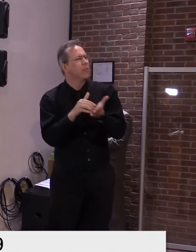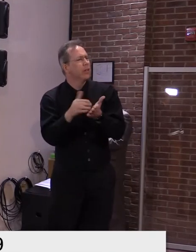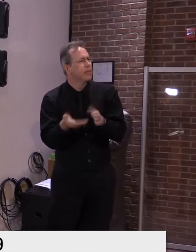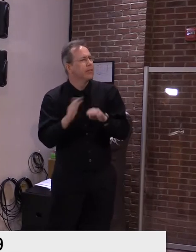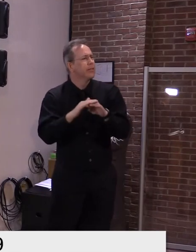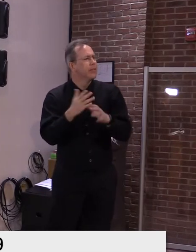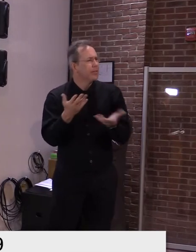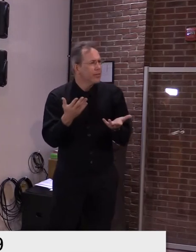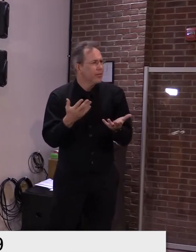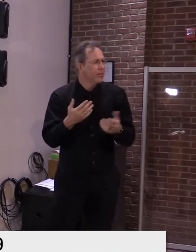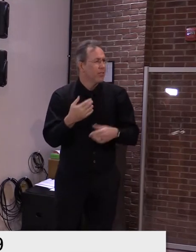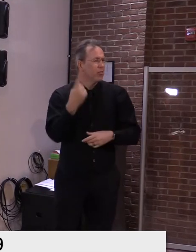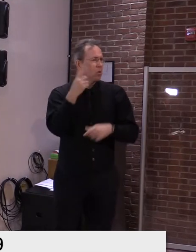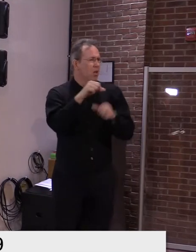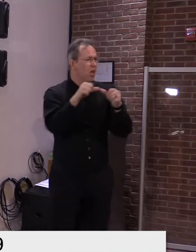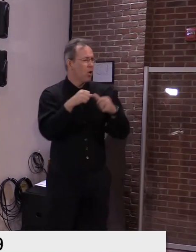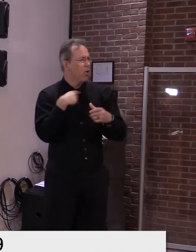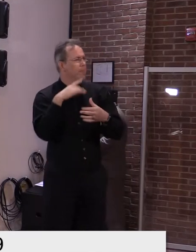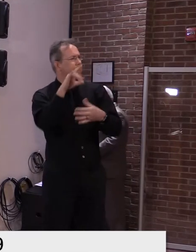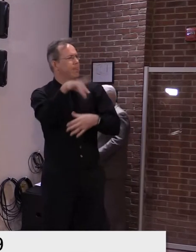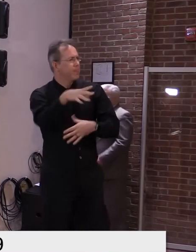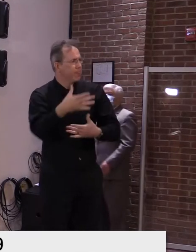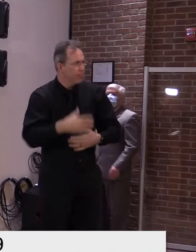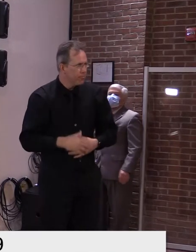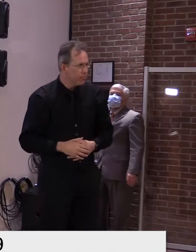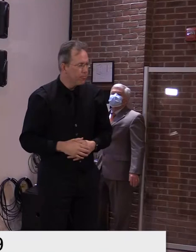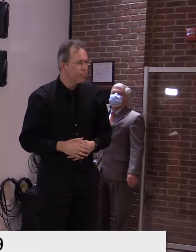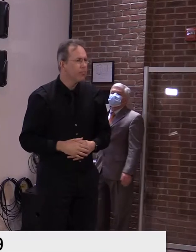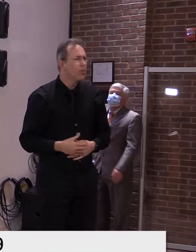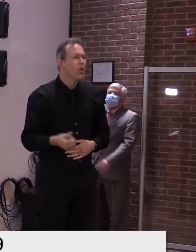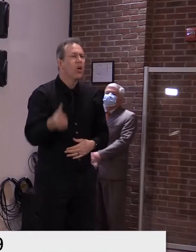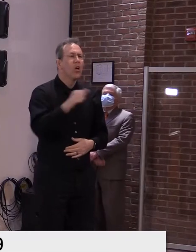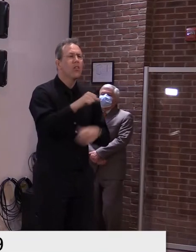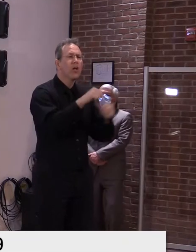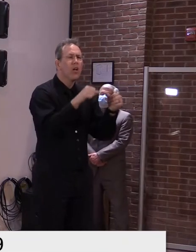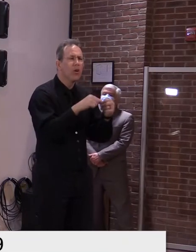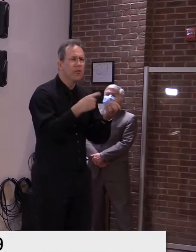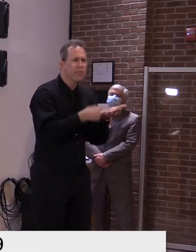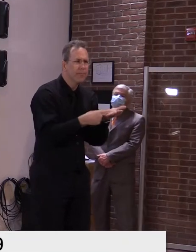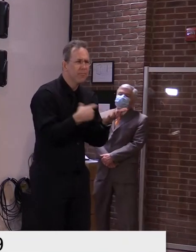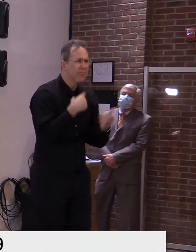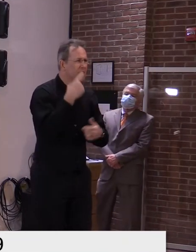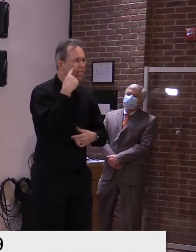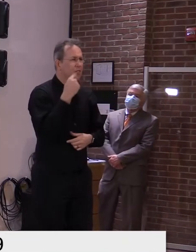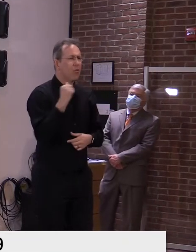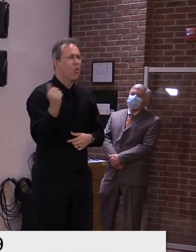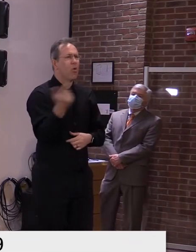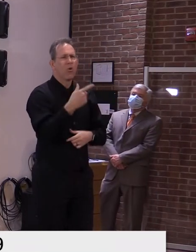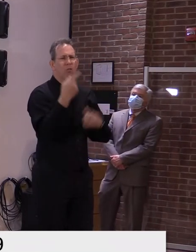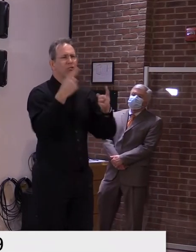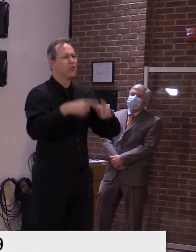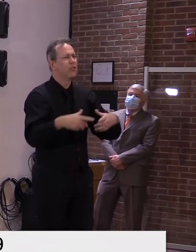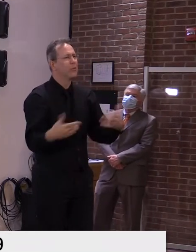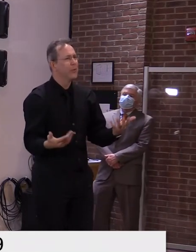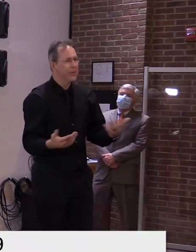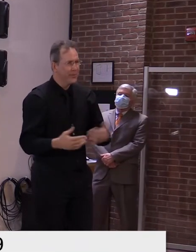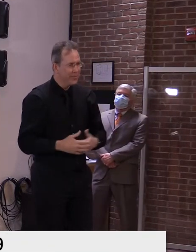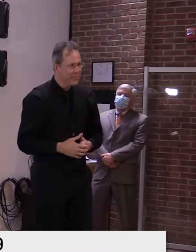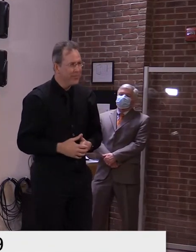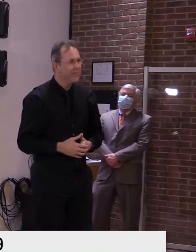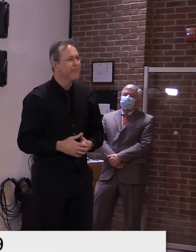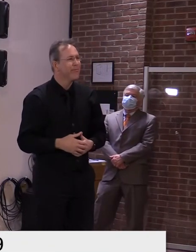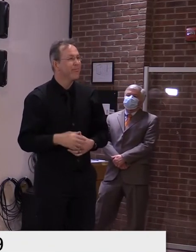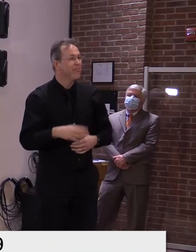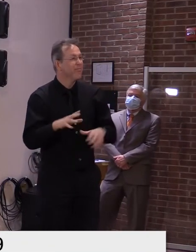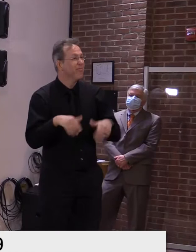And the other area, I would say that we all would agree is problematic for the state is